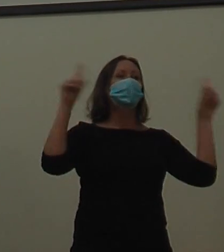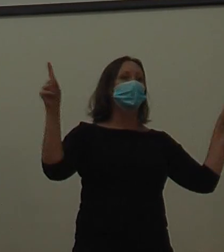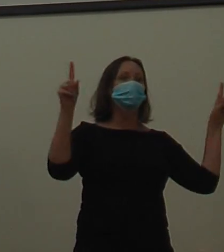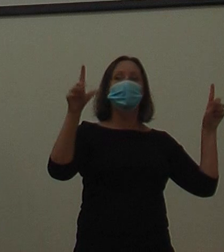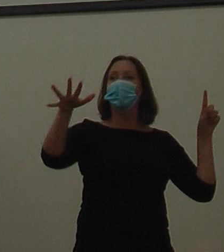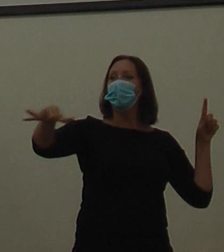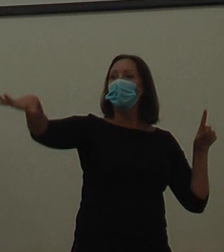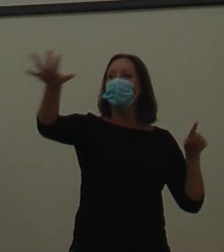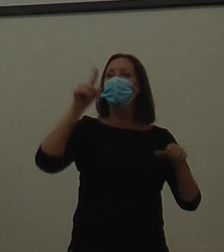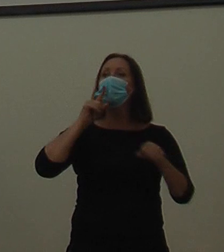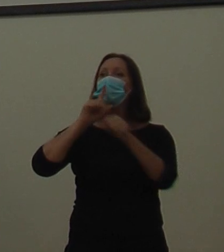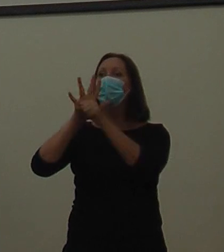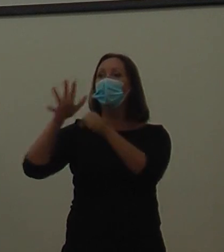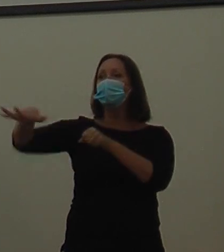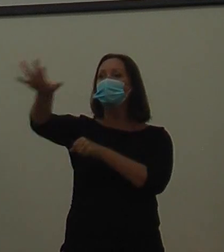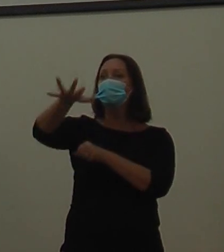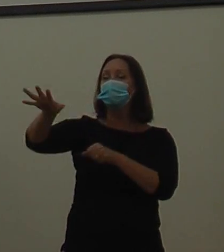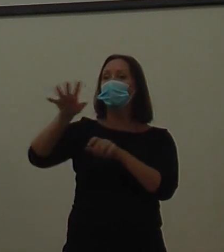And Joshua